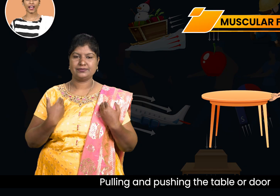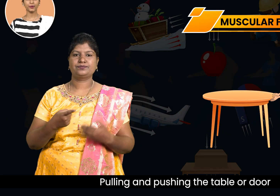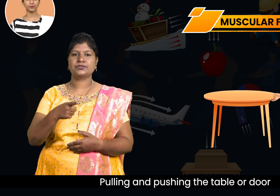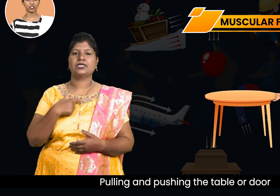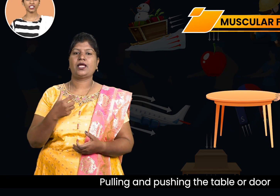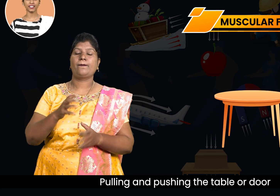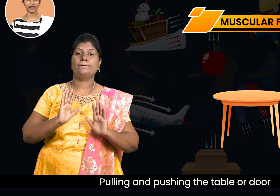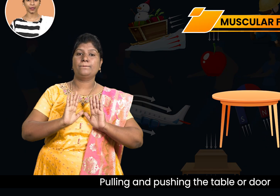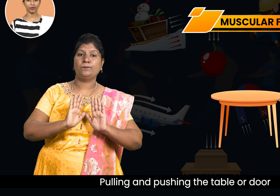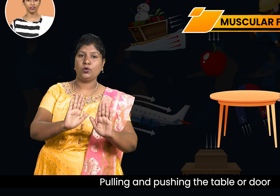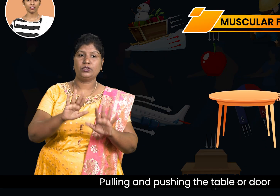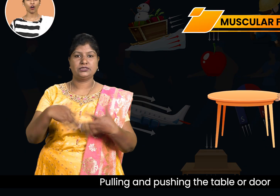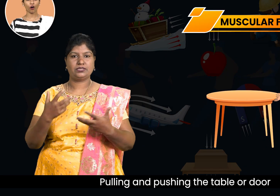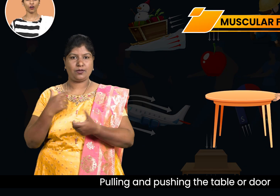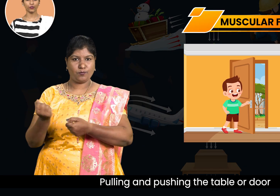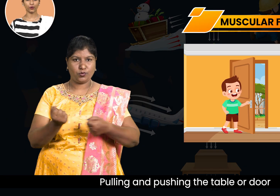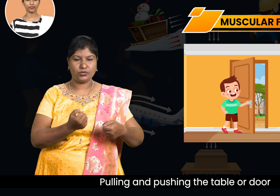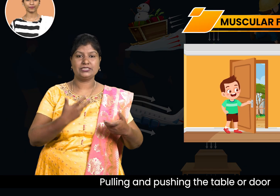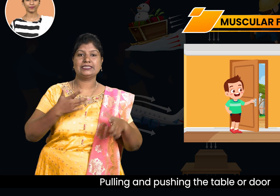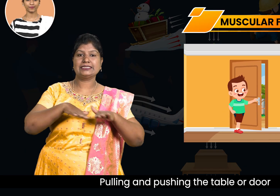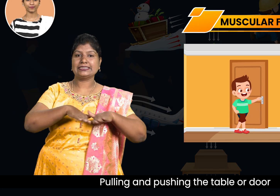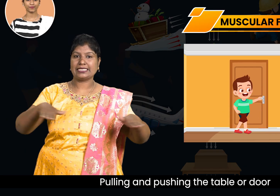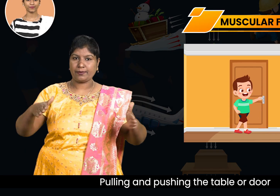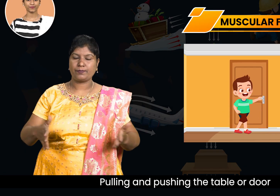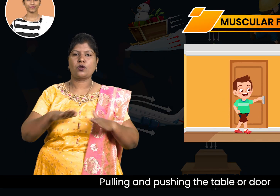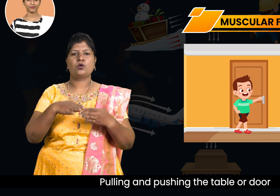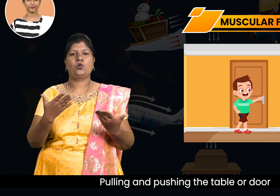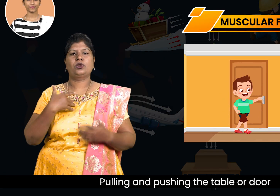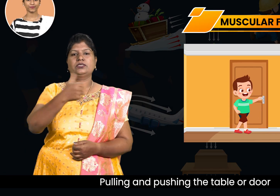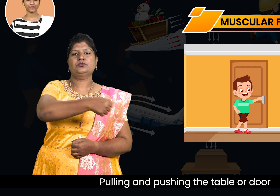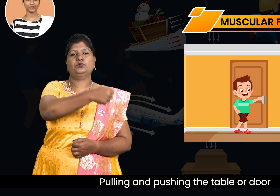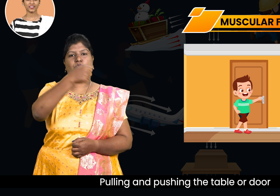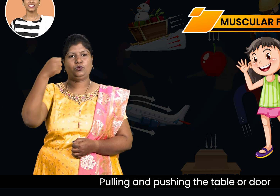pulling and pushing the table or door,